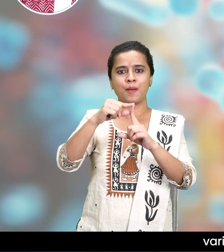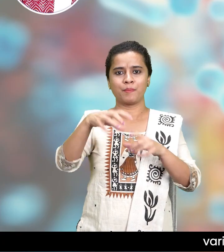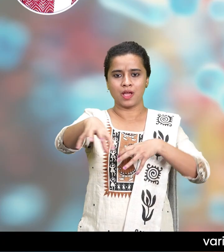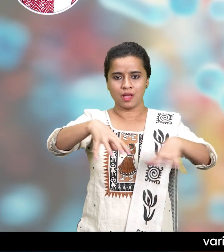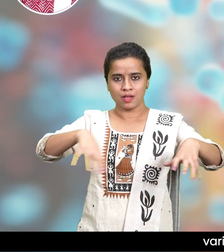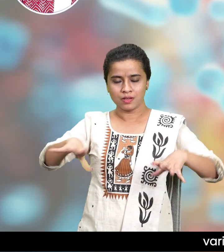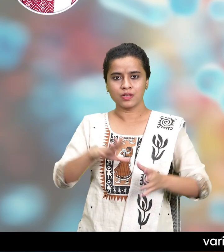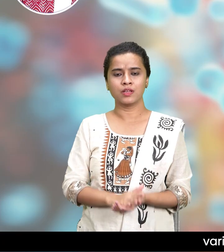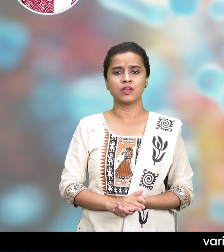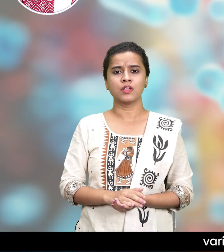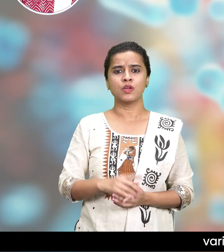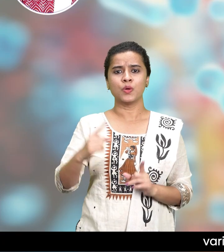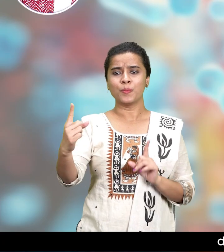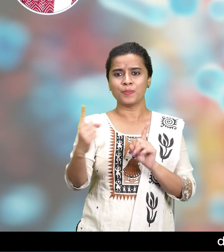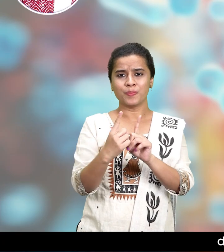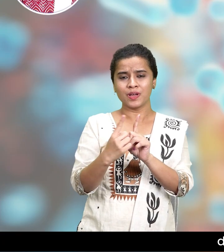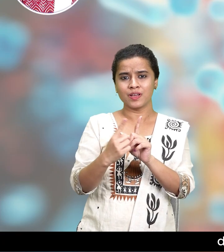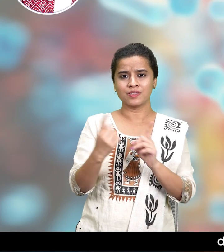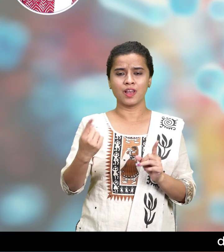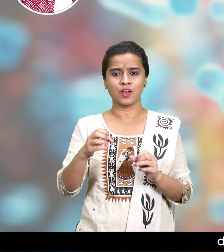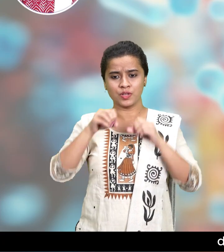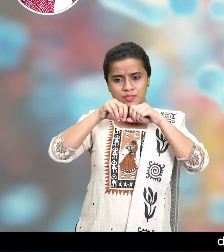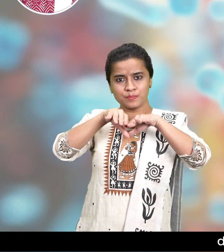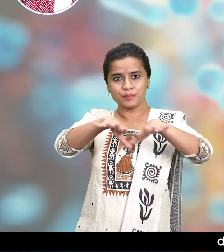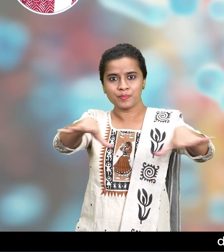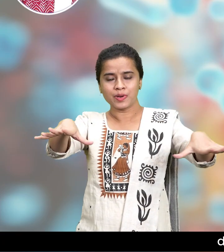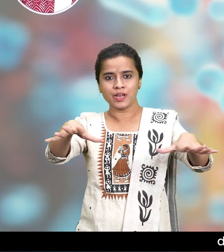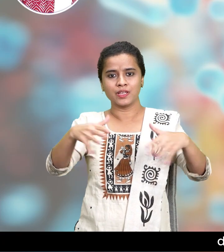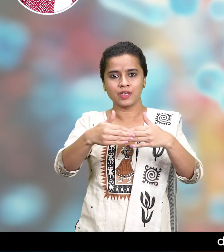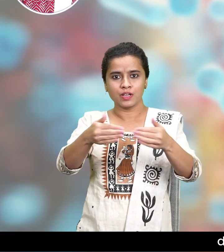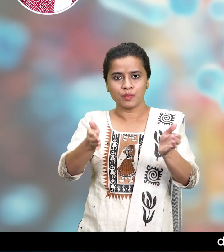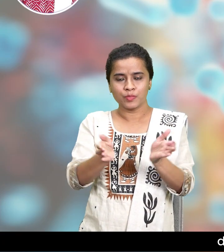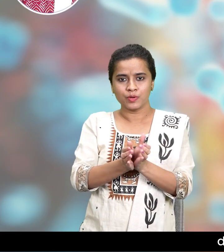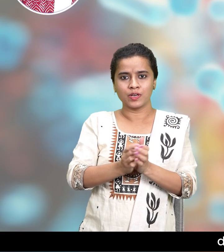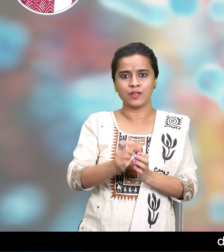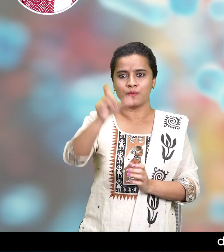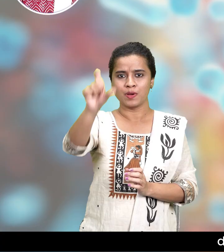infections transmitted by different means shown here.